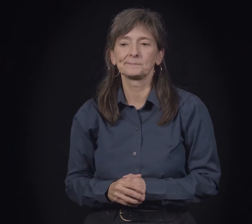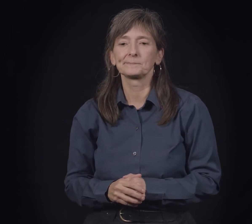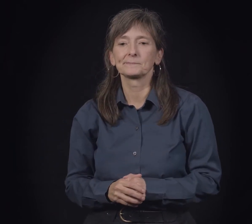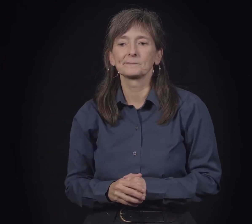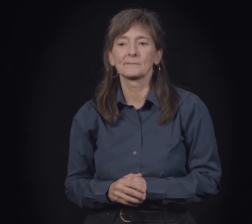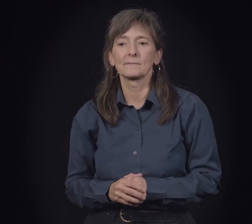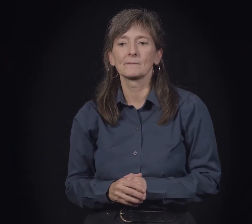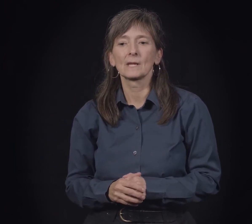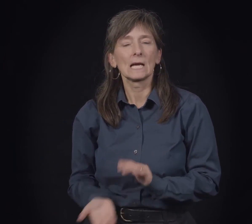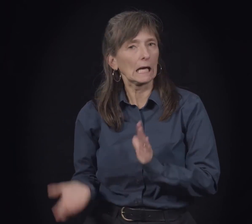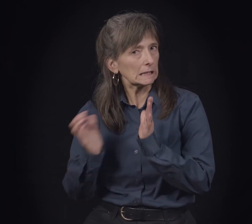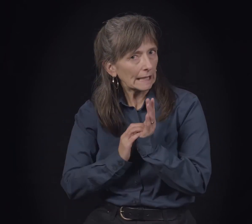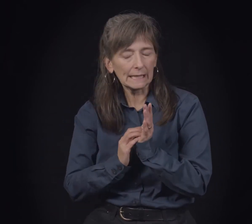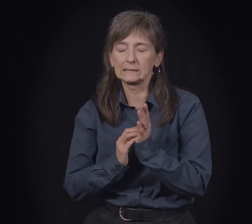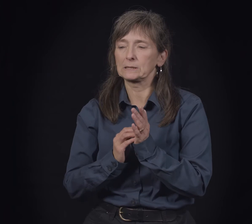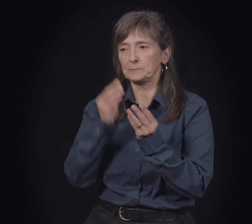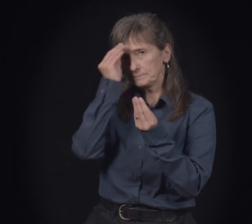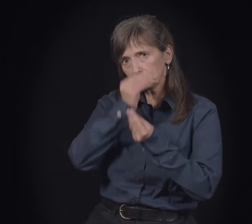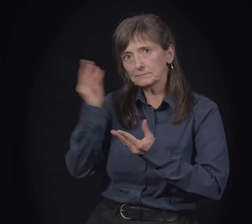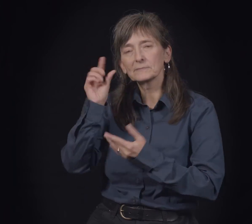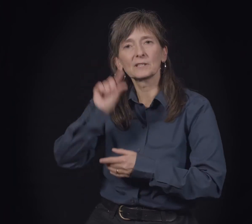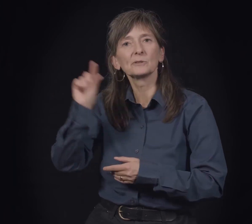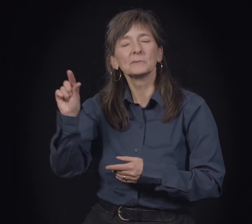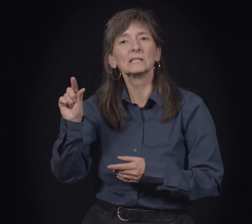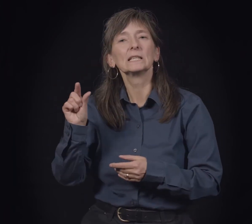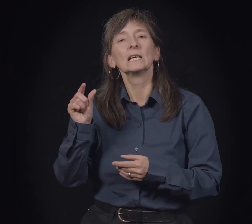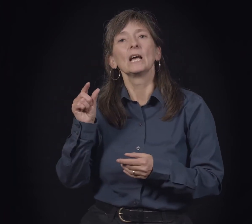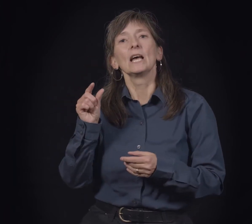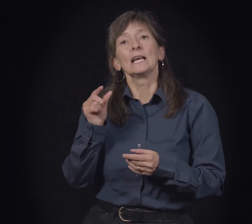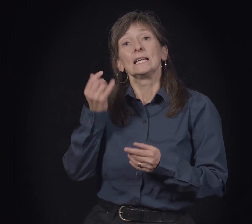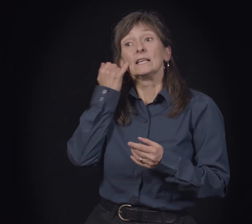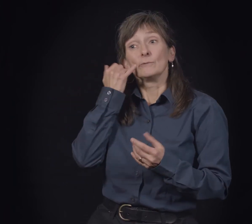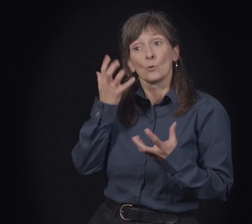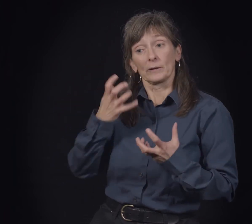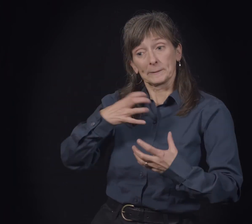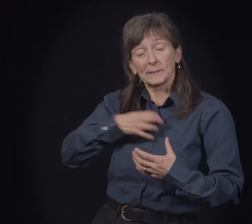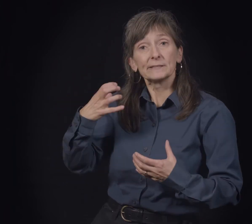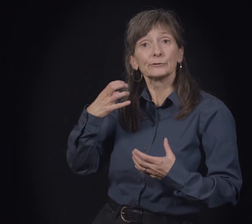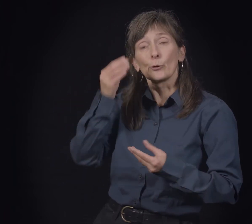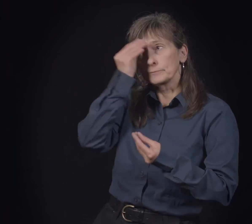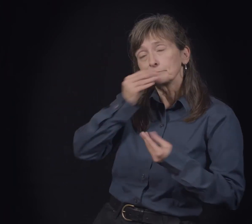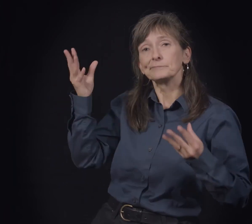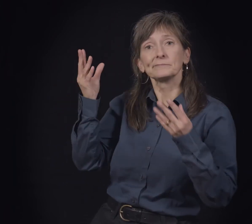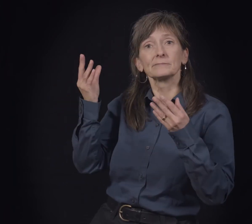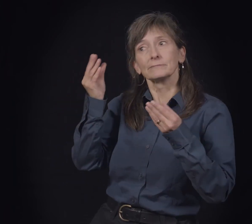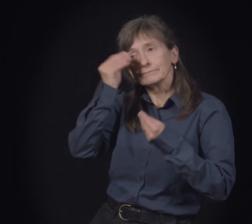Individuals echoed the importance that ongoing feedback must be accessible and be promoted through